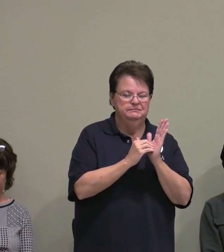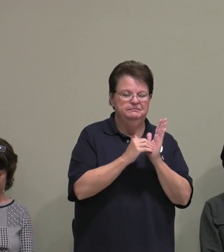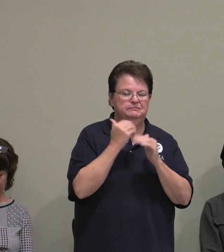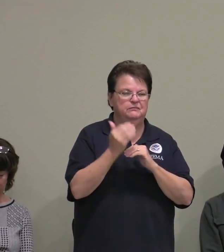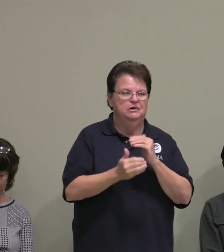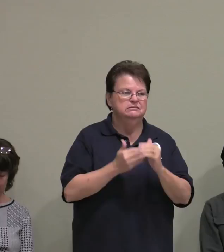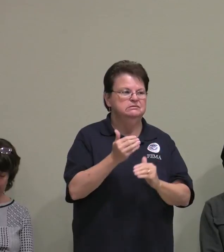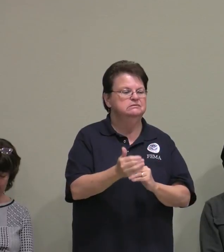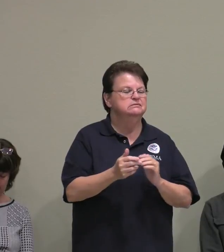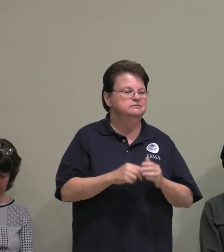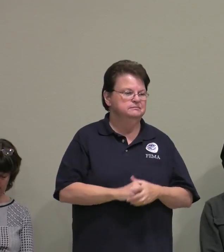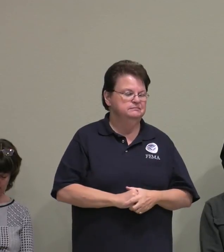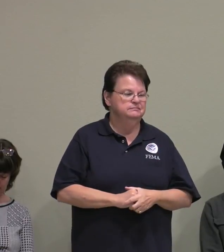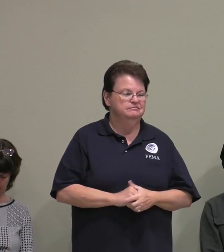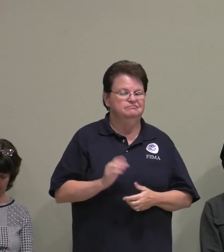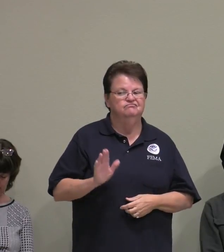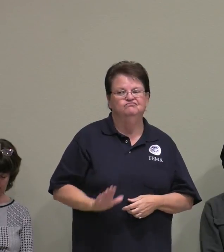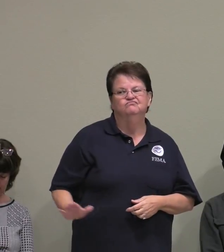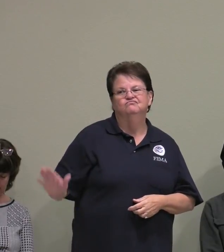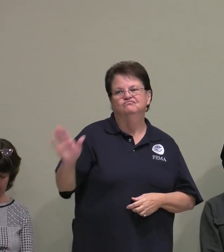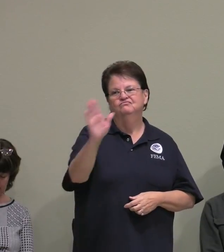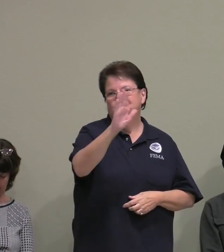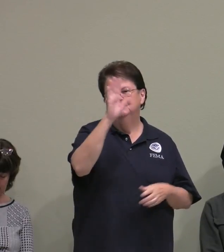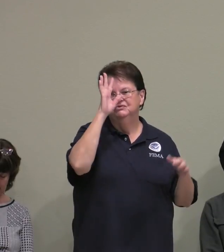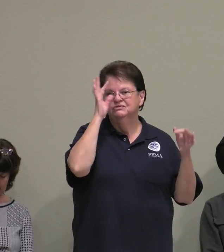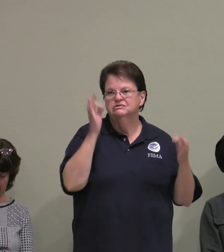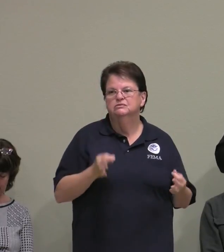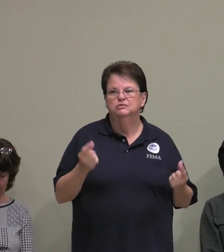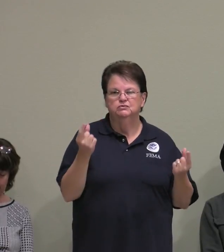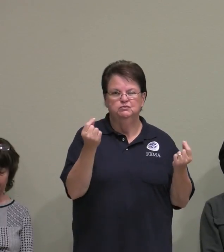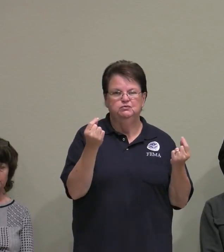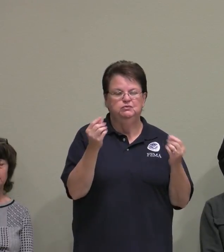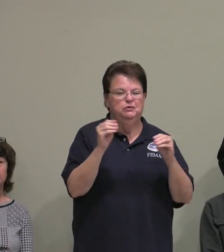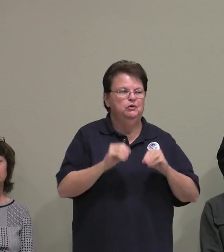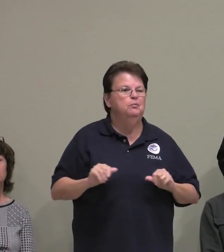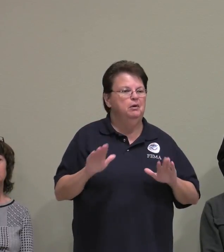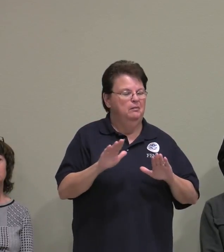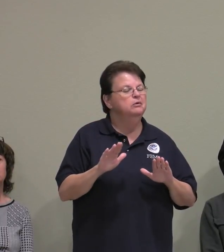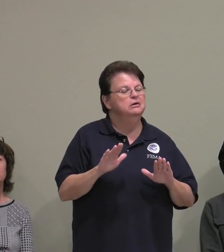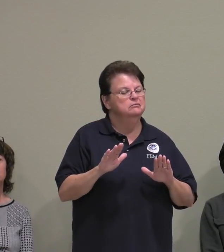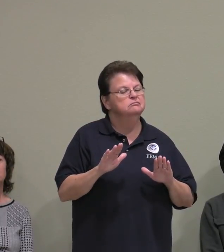So, you know, it's your decision to do what you want to do with your property.